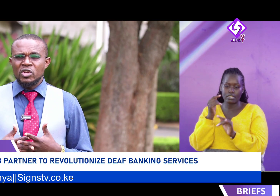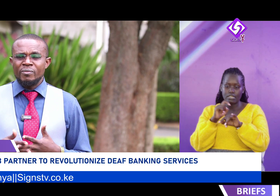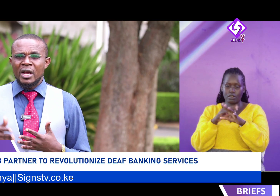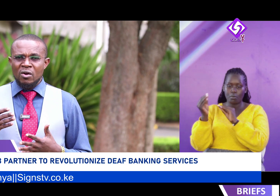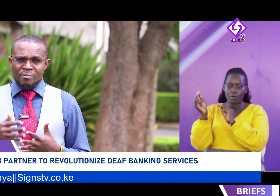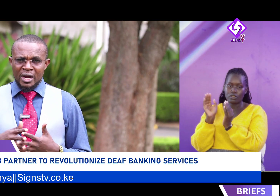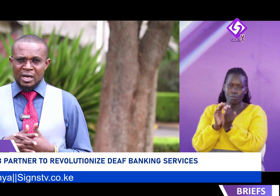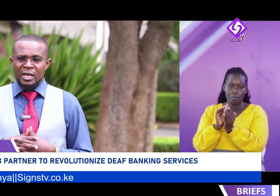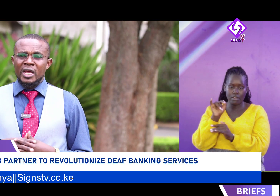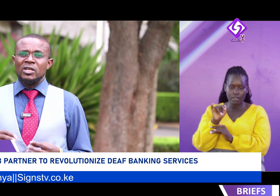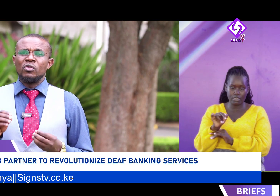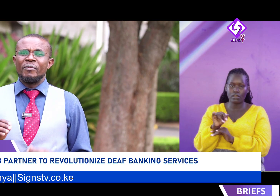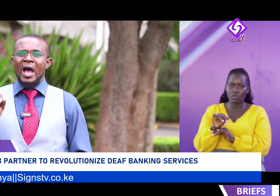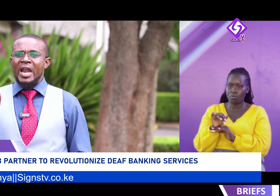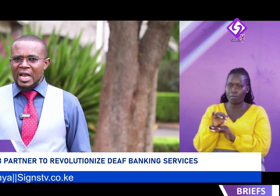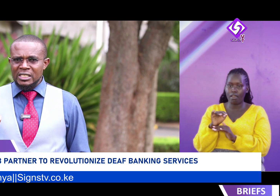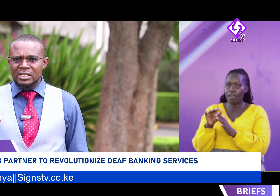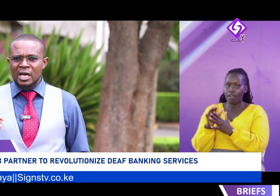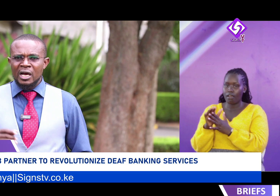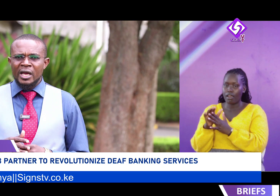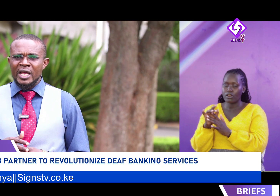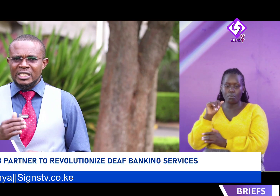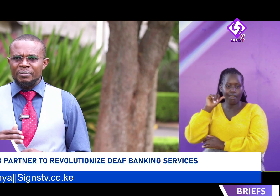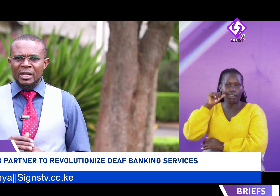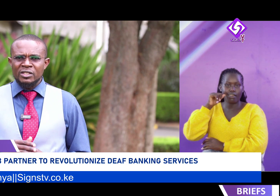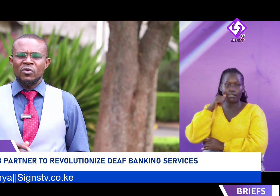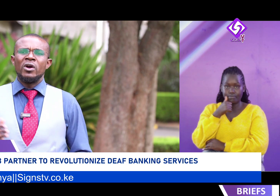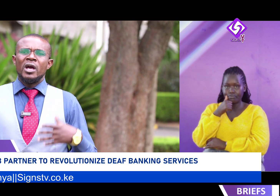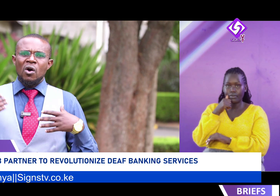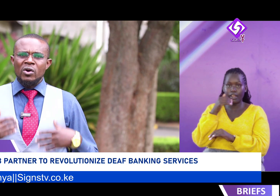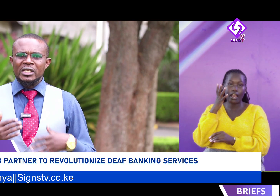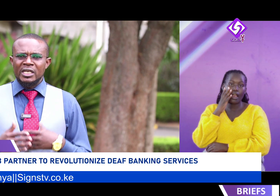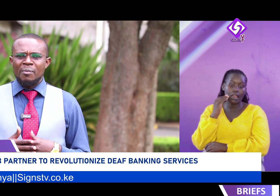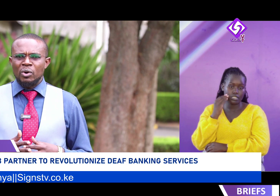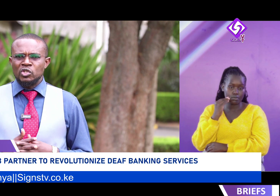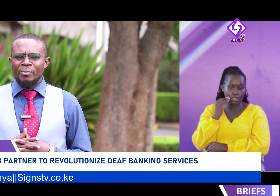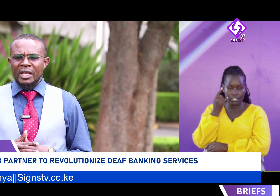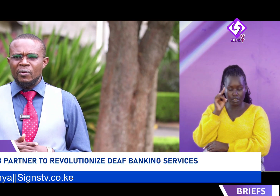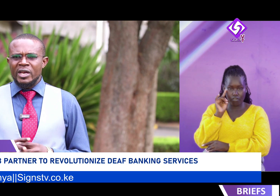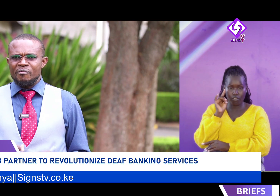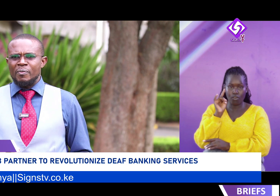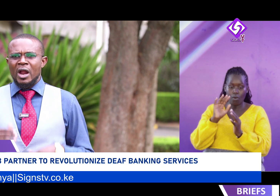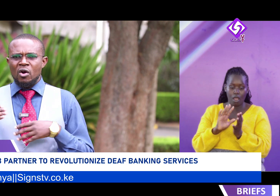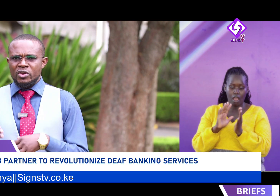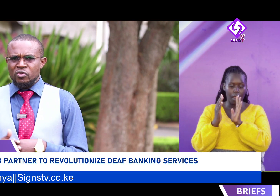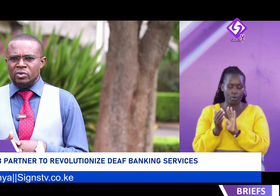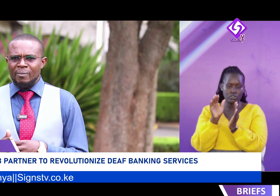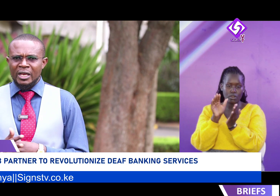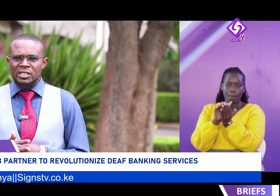to be a groundbreaker, and it will be a nice experience for holistic approach to banking when deaf people now are going to the banking